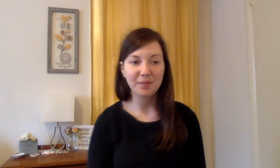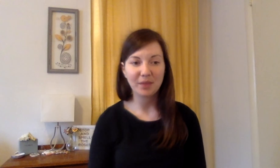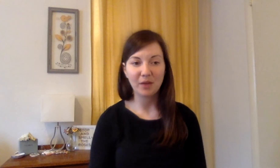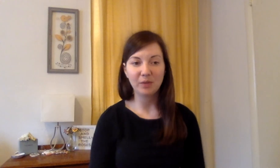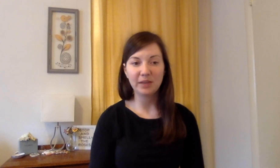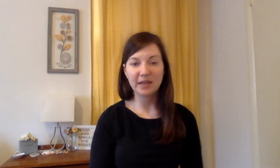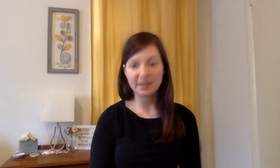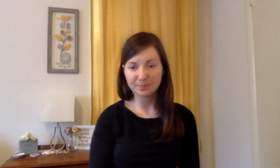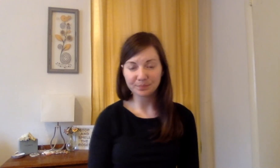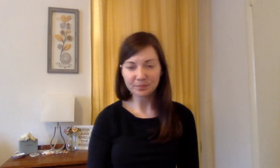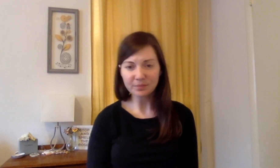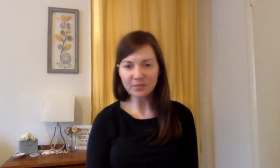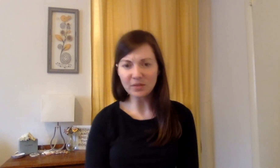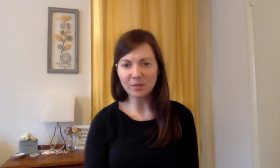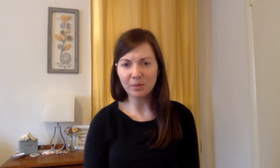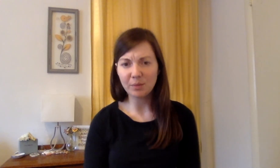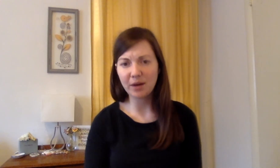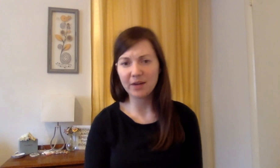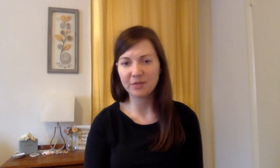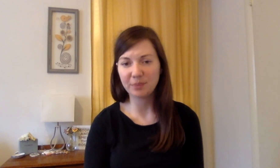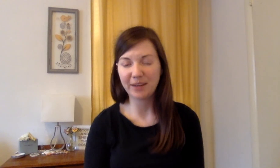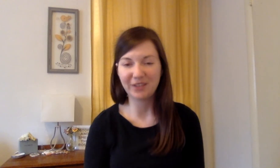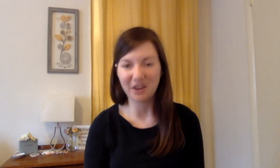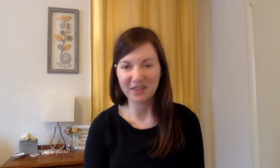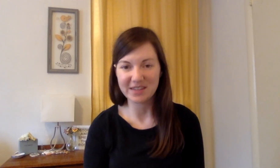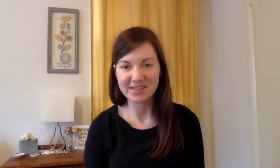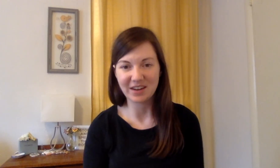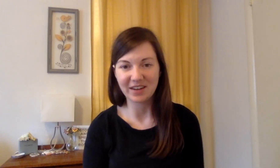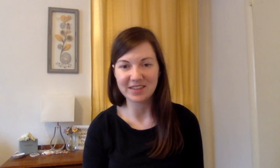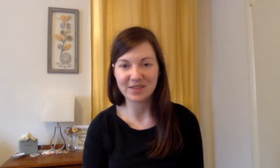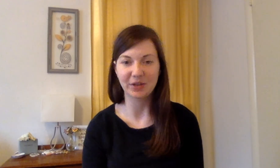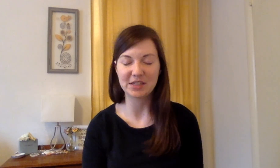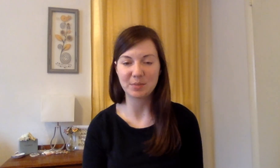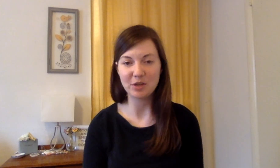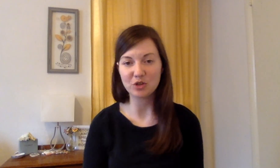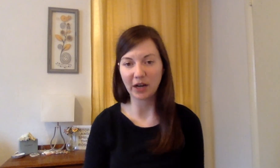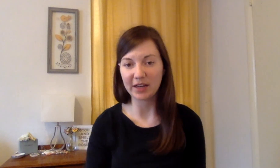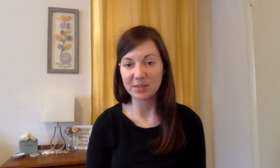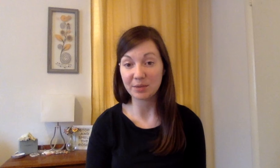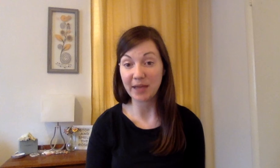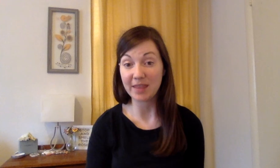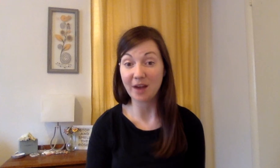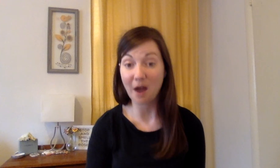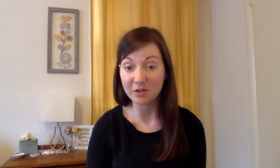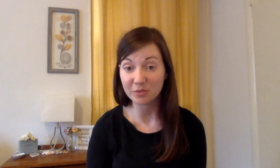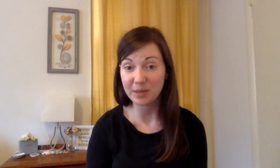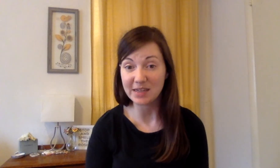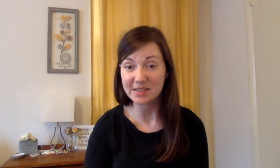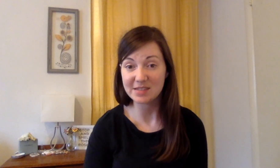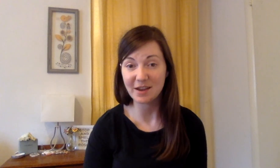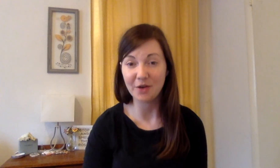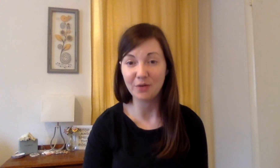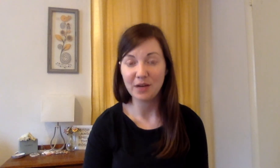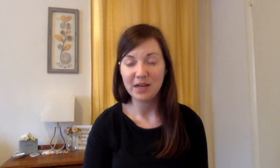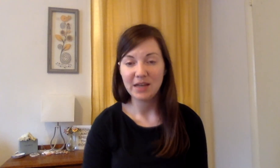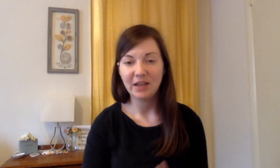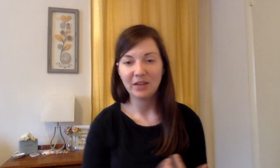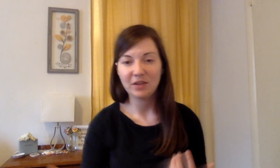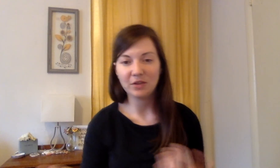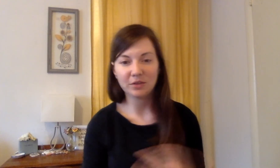a really big part of playing along to this song is going to be trying to play the offbeat. So you'll